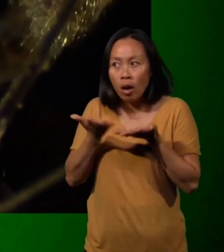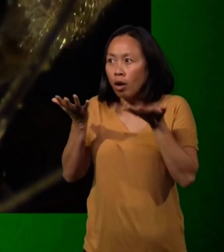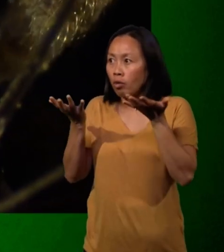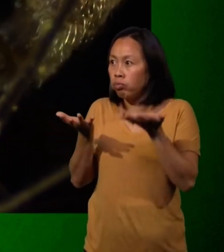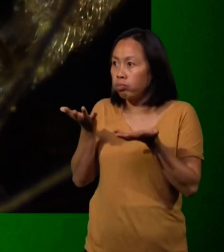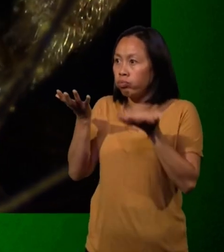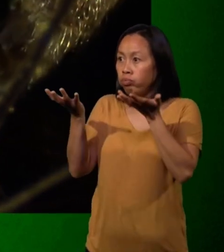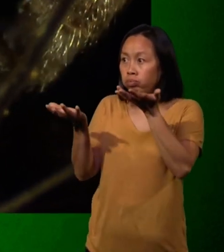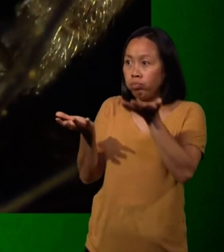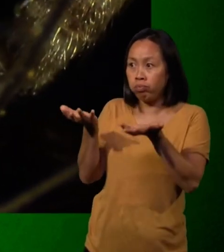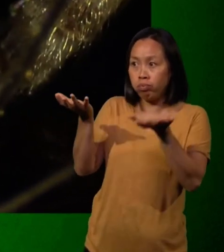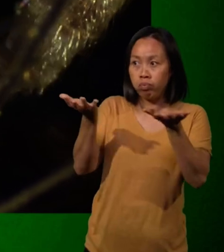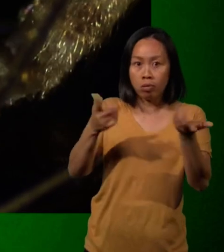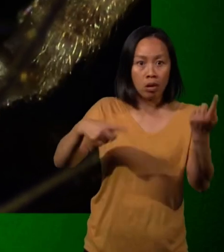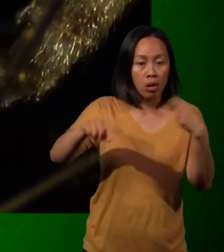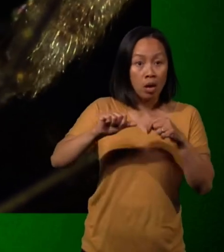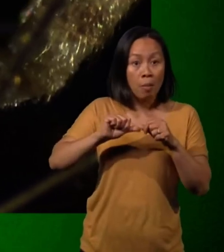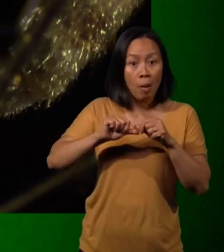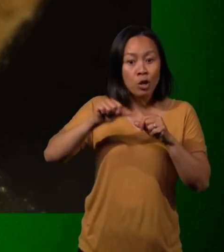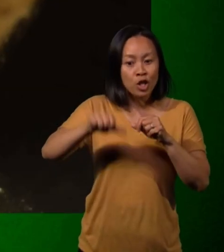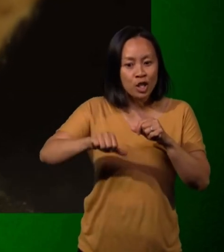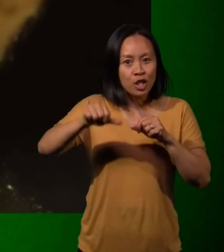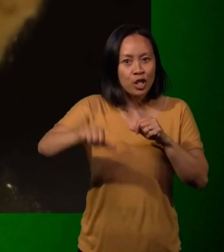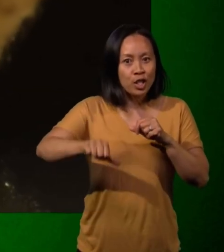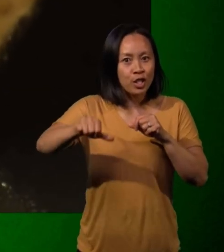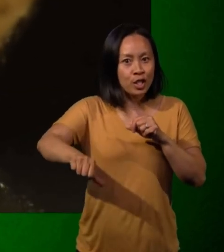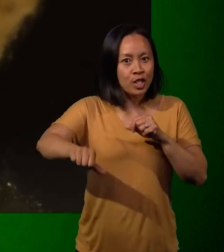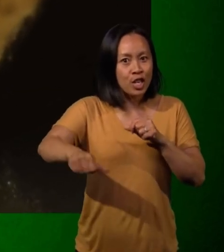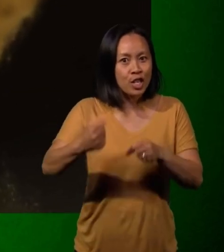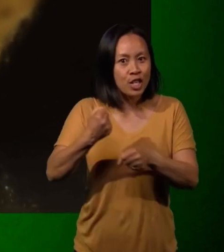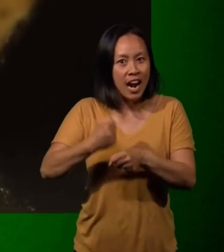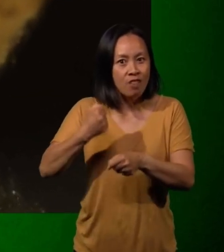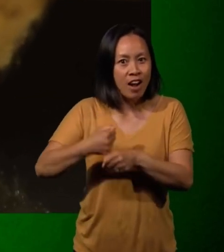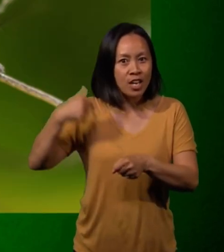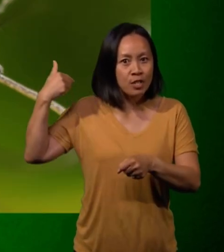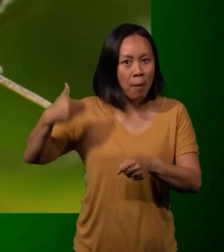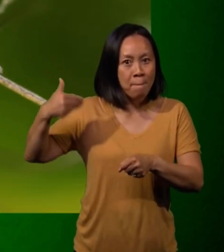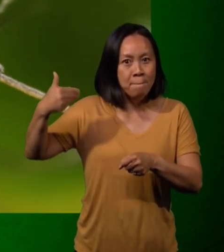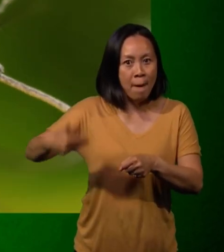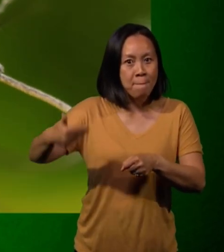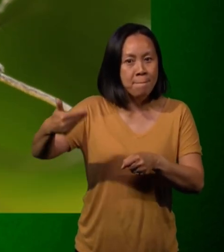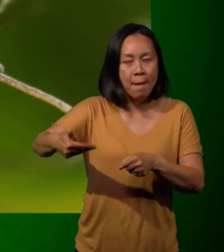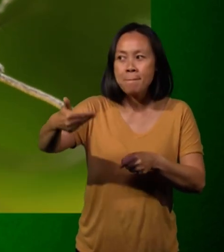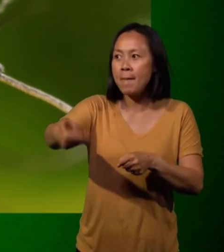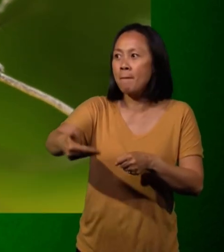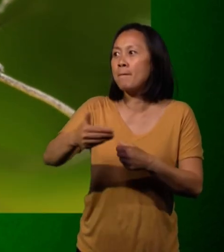surface, laying the foundations of another generation.